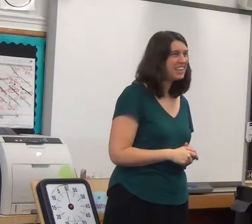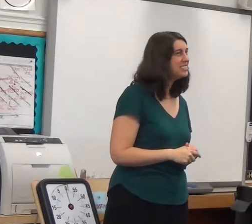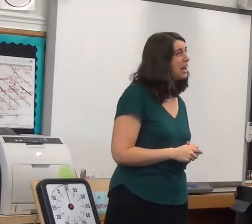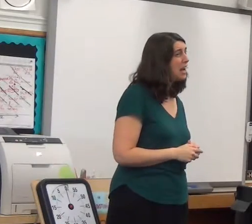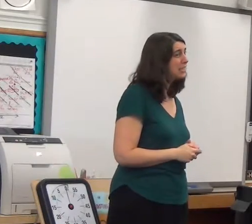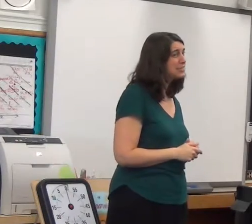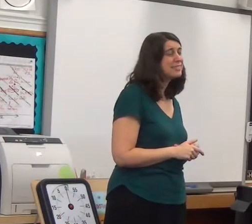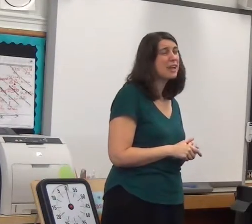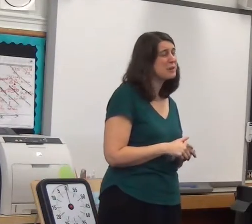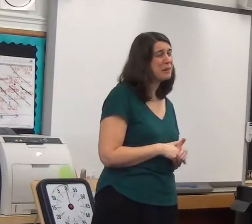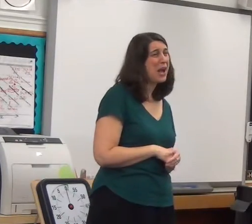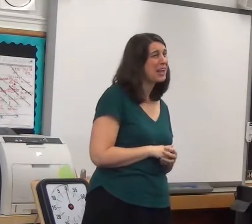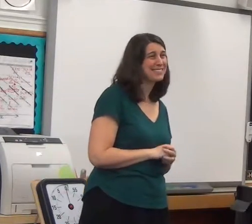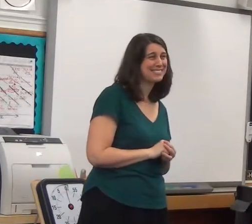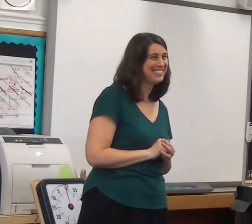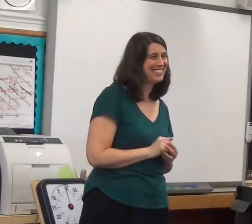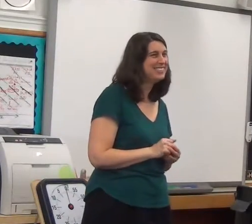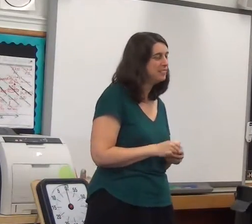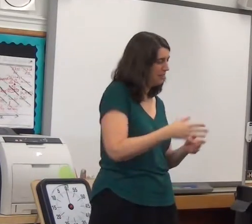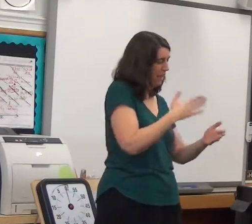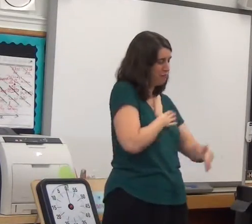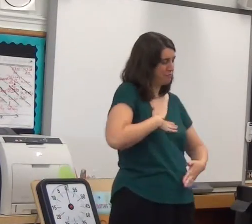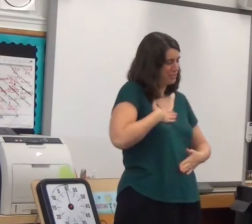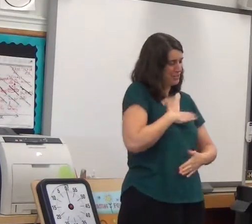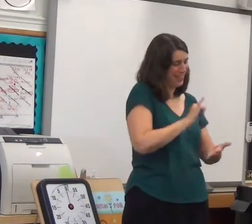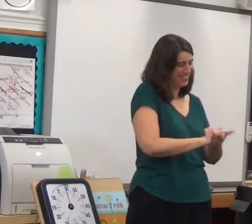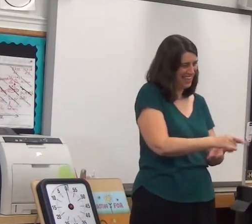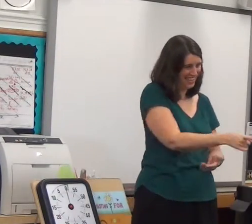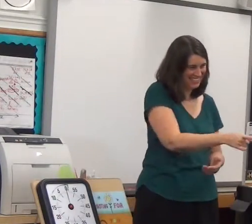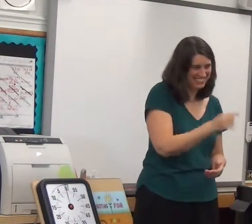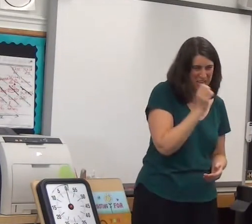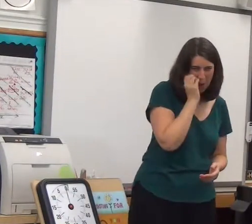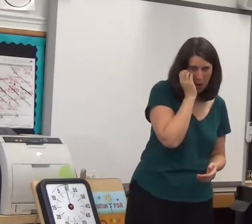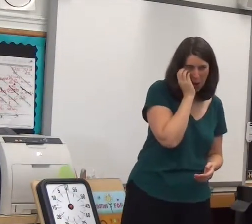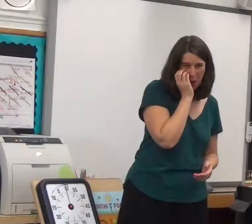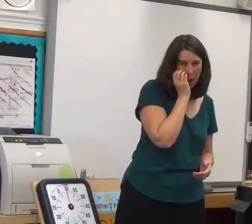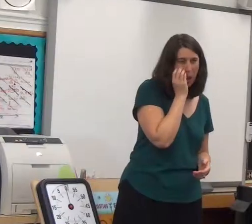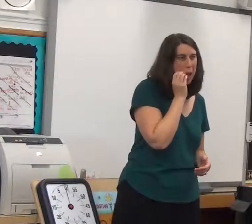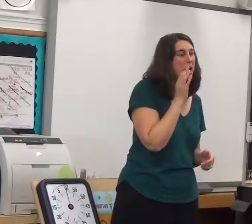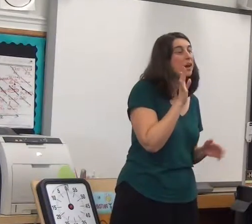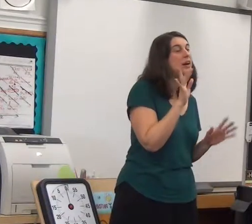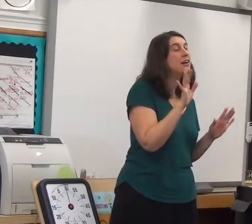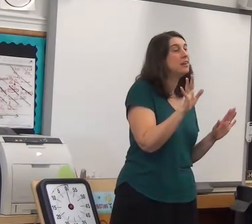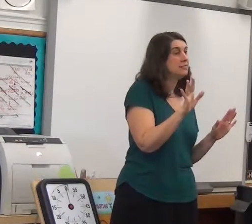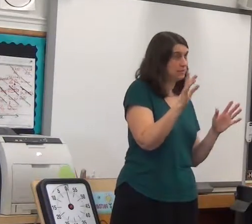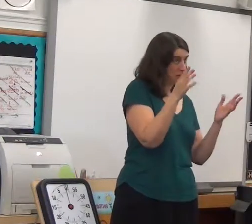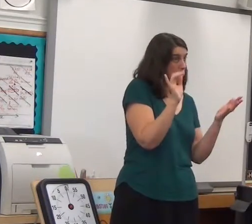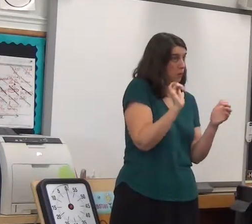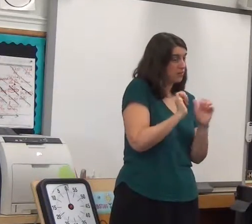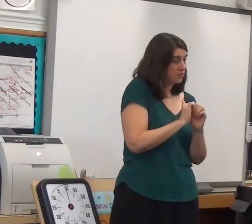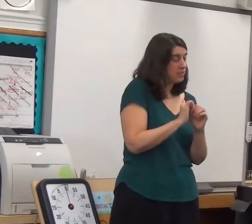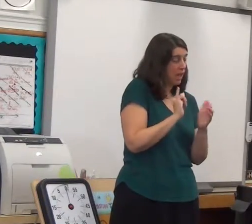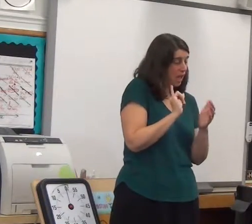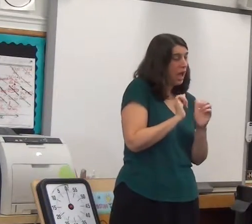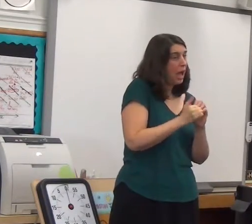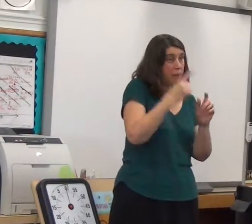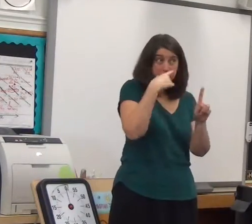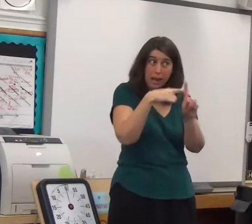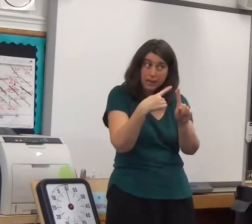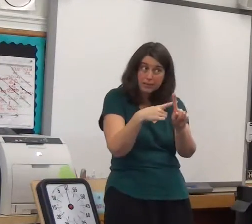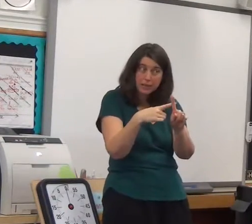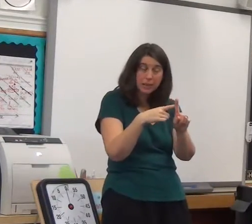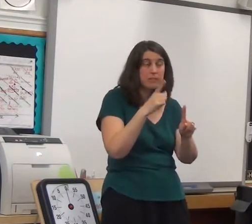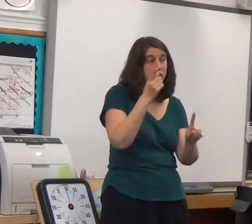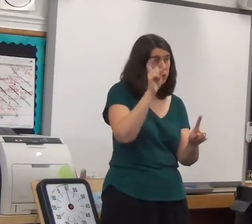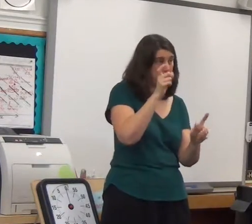I'm going to tell you anyway. I appreciate the honesty. You see, this is how it works. Remember, to be positive, we